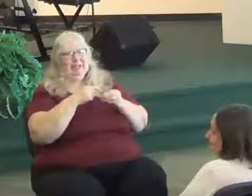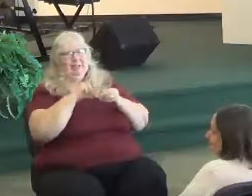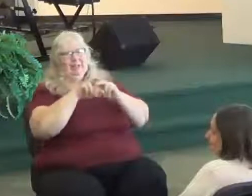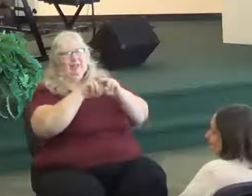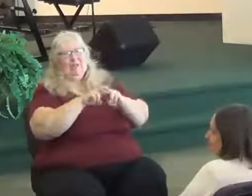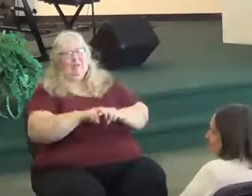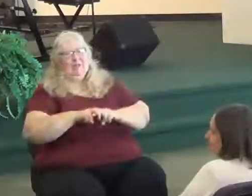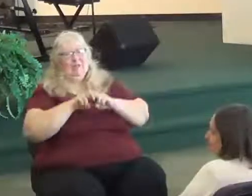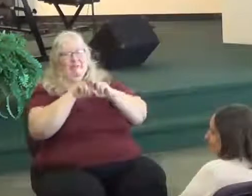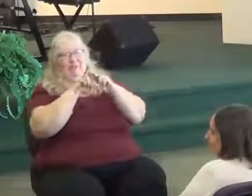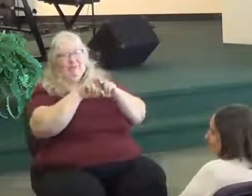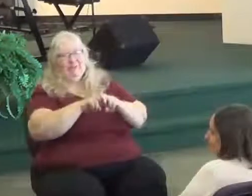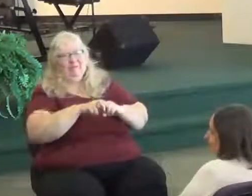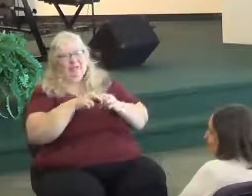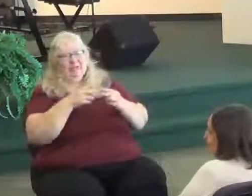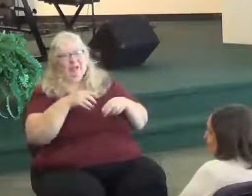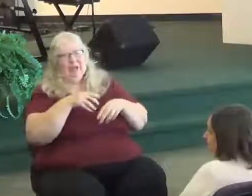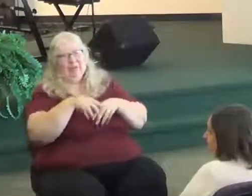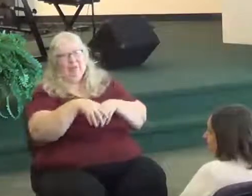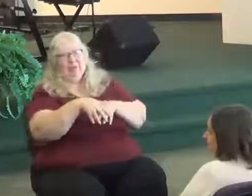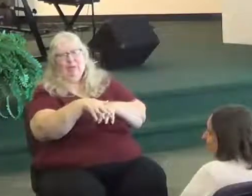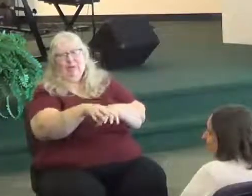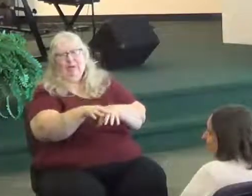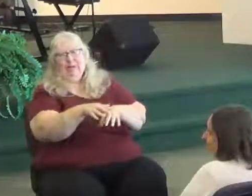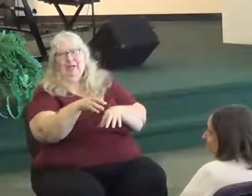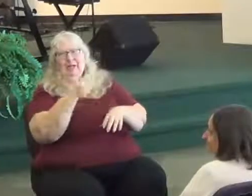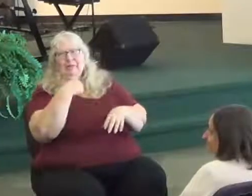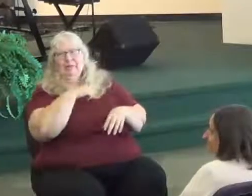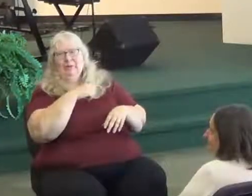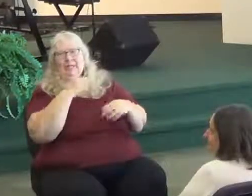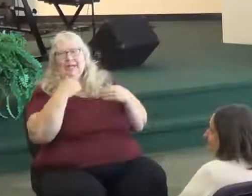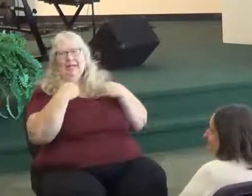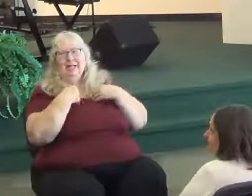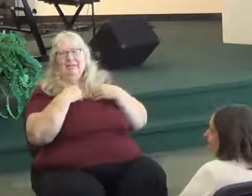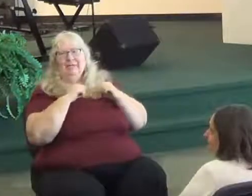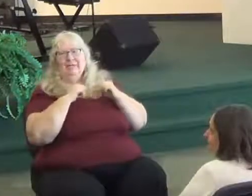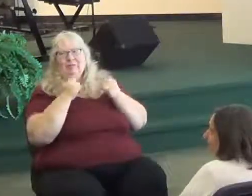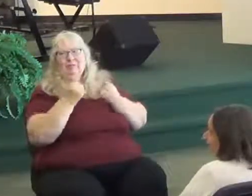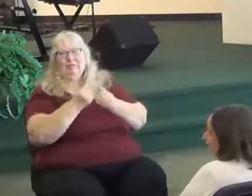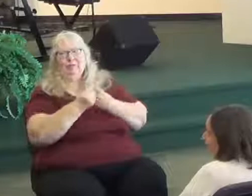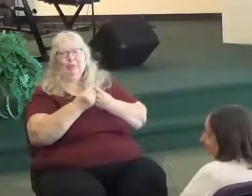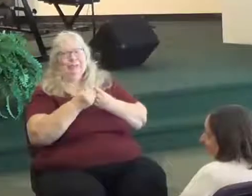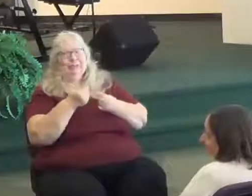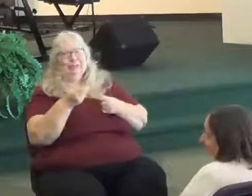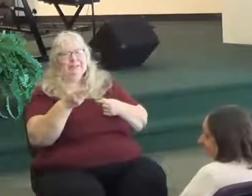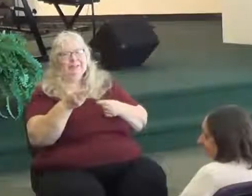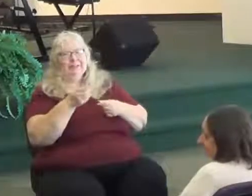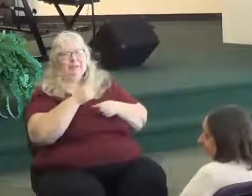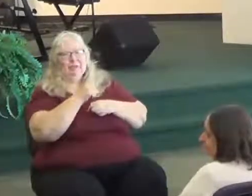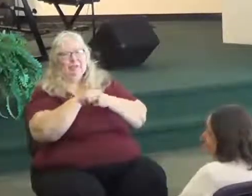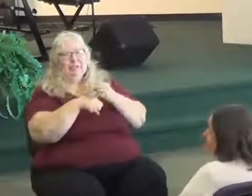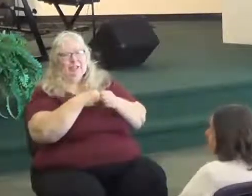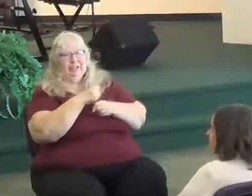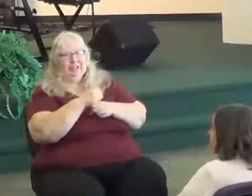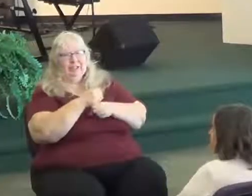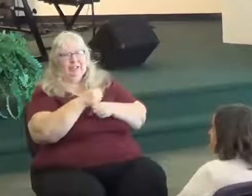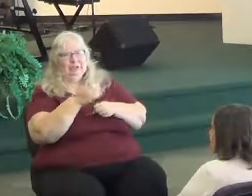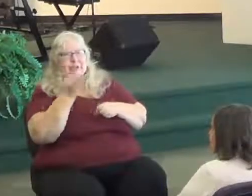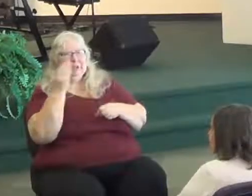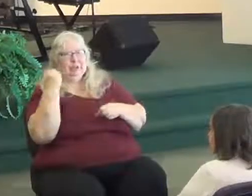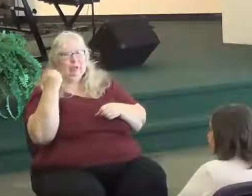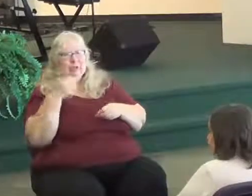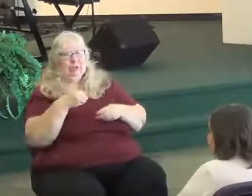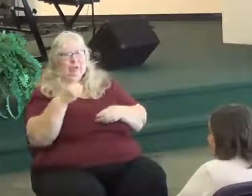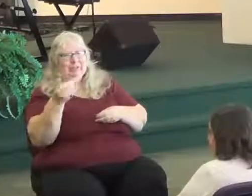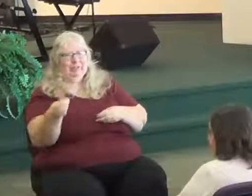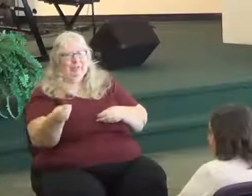got a group back there in that back corner that several years ago we were handing out cold ice water, and we